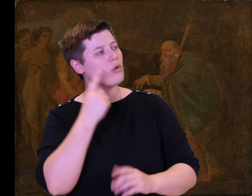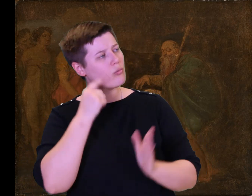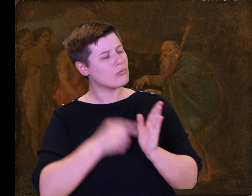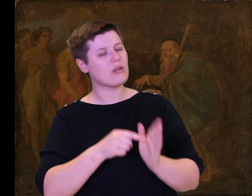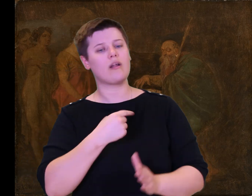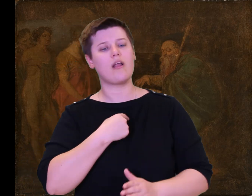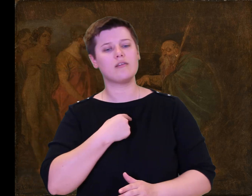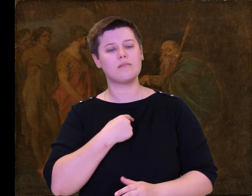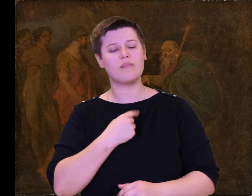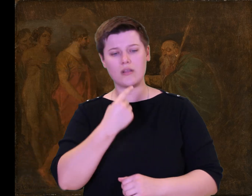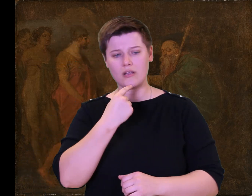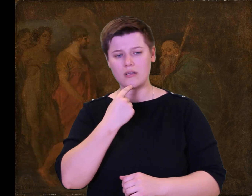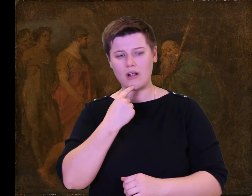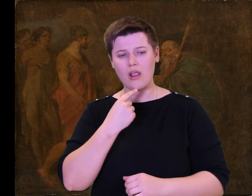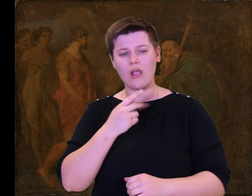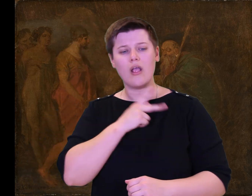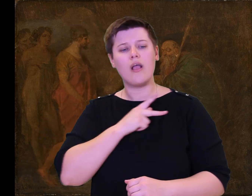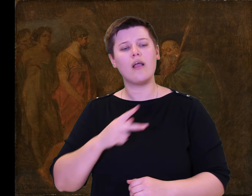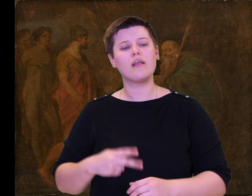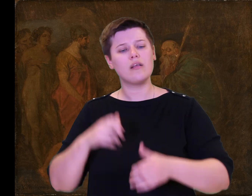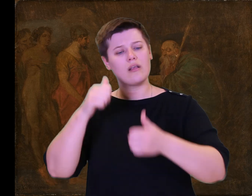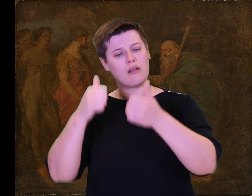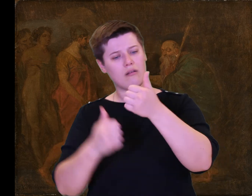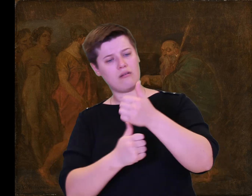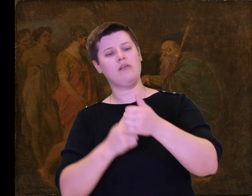Whom I had left alive when I went off to holy Troy.